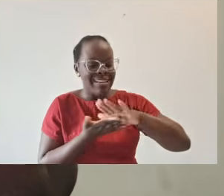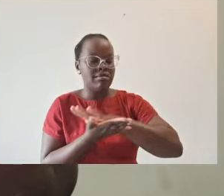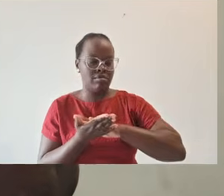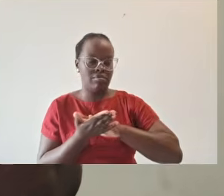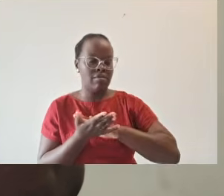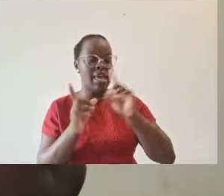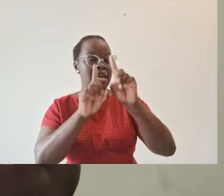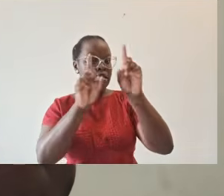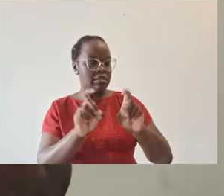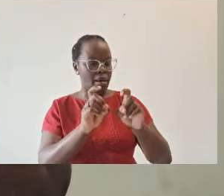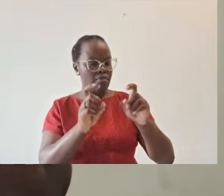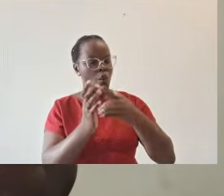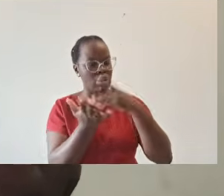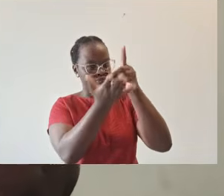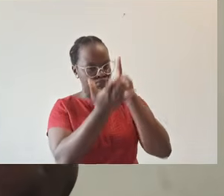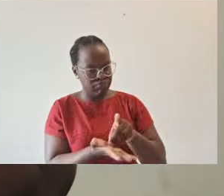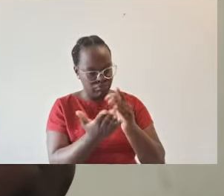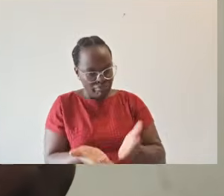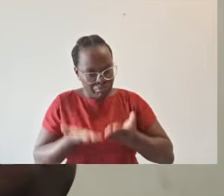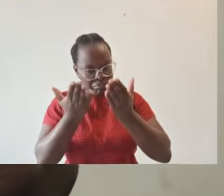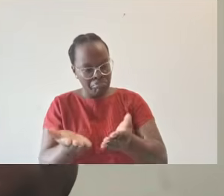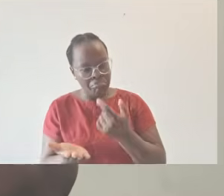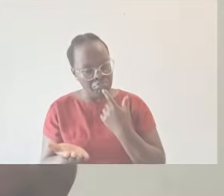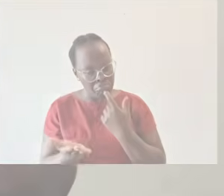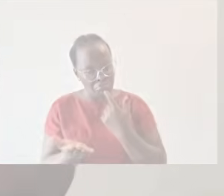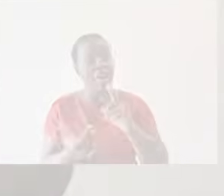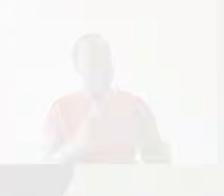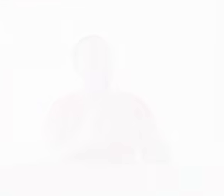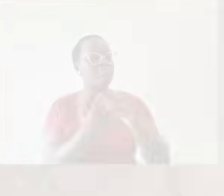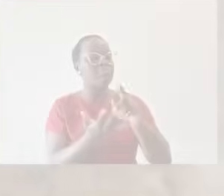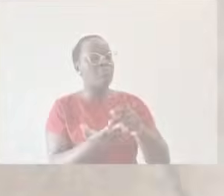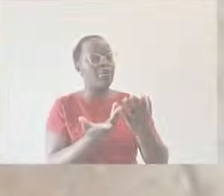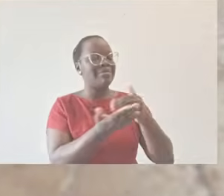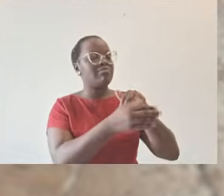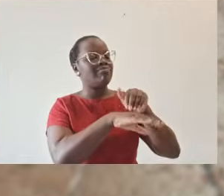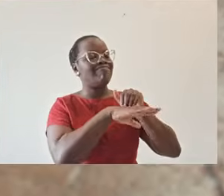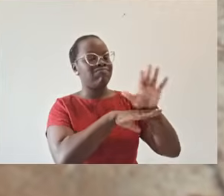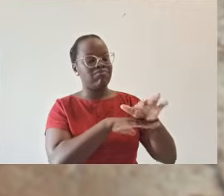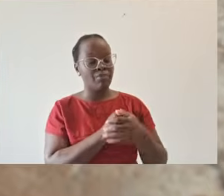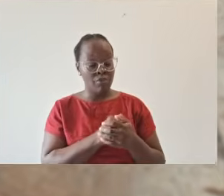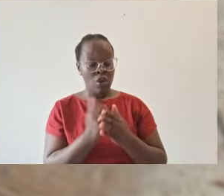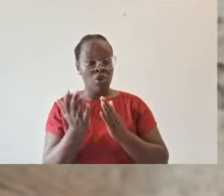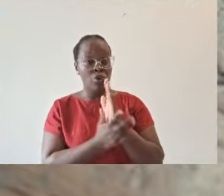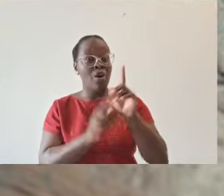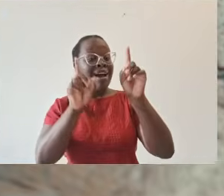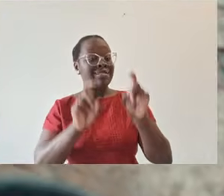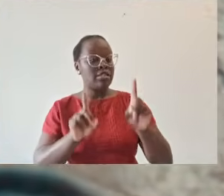we give to the learners, and then we upload the marks on that portal. So in terms of assessment, the teachers also give